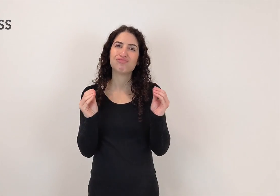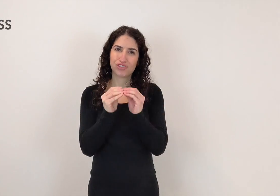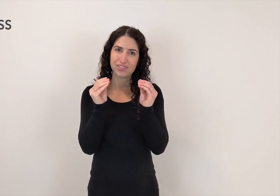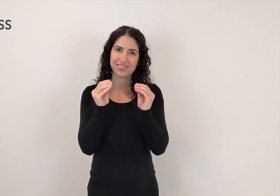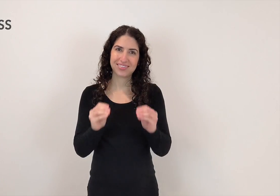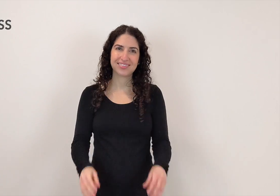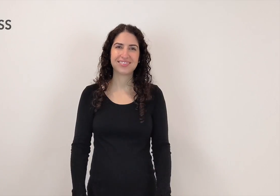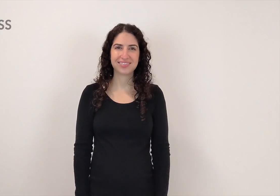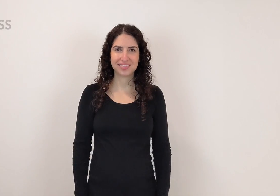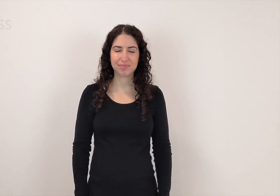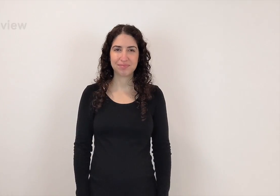Kiss.